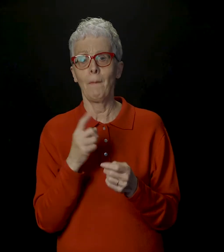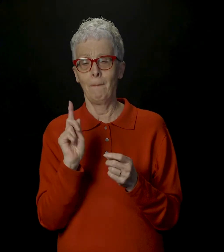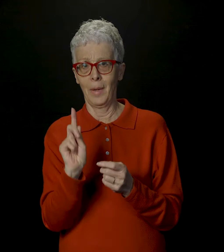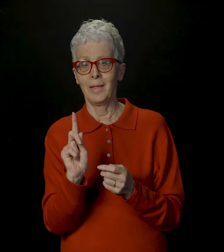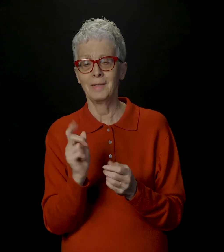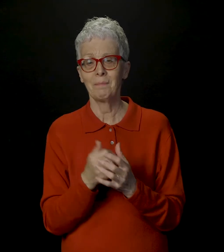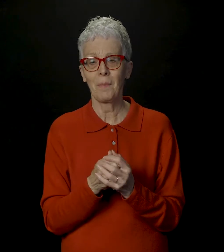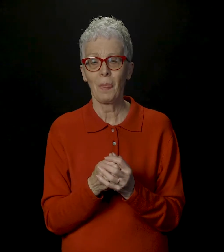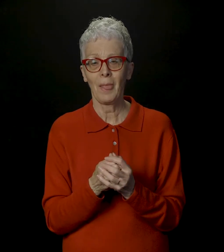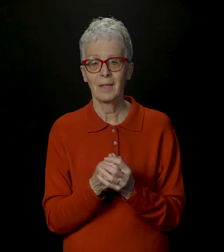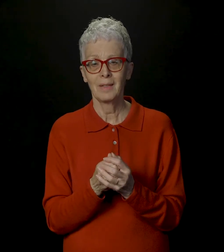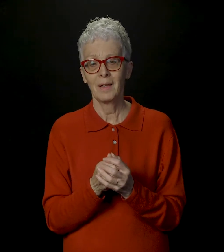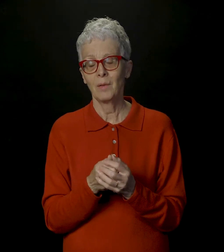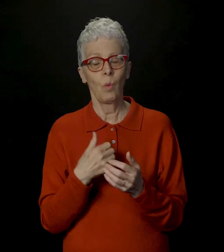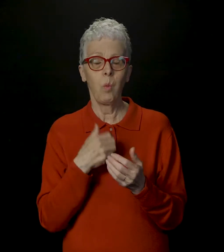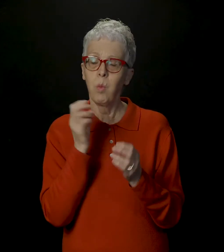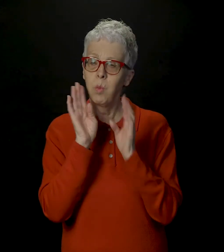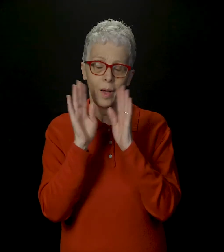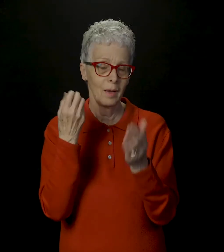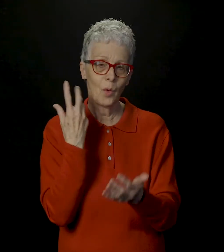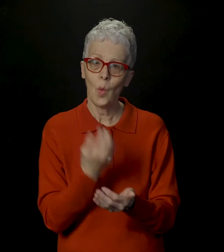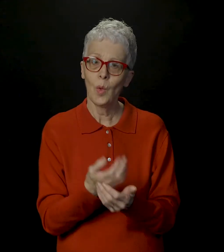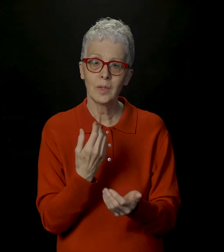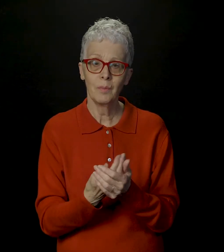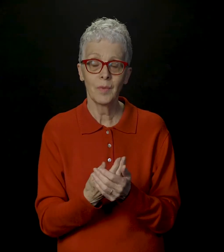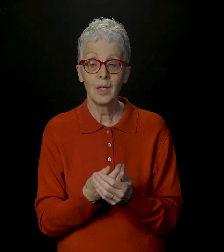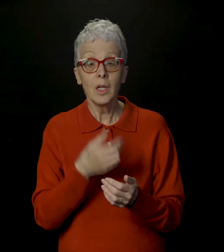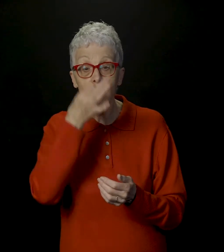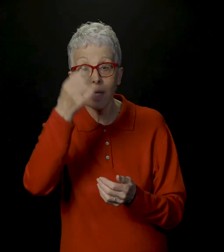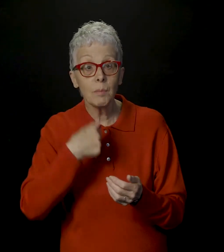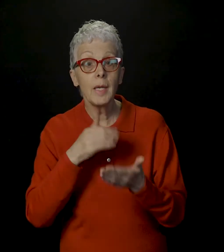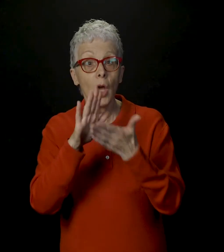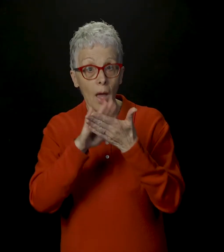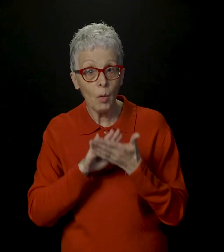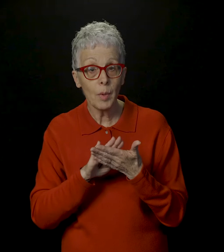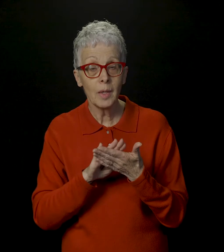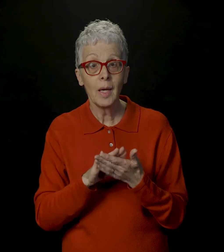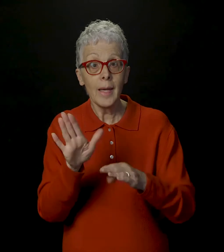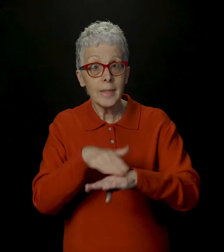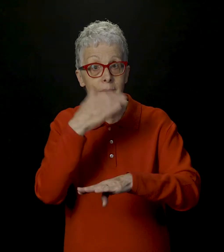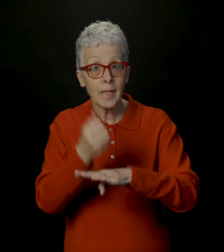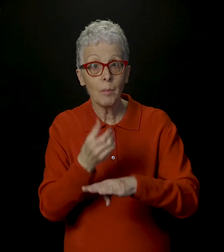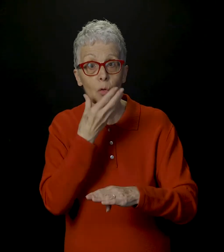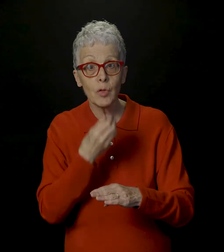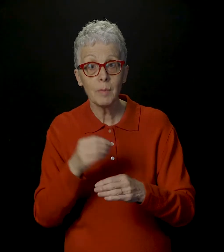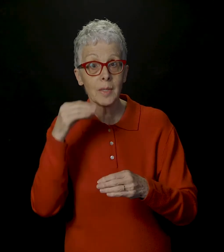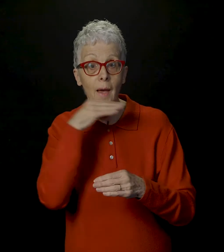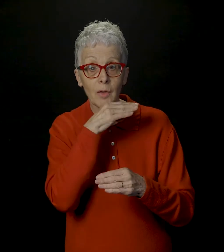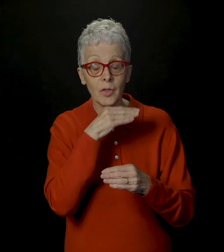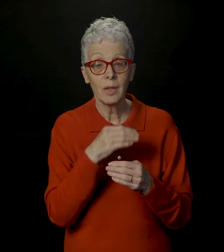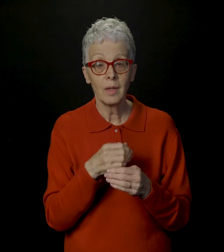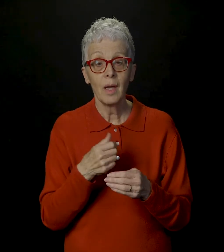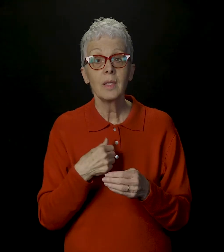kind of do But yeah she's just awesome And she got me to help One day to sit up For a Christmas lunch And yeah